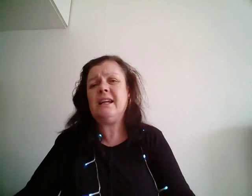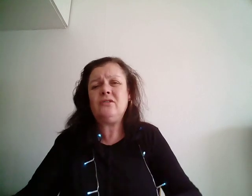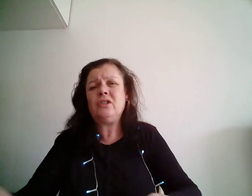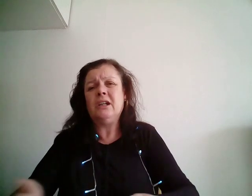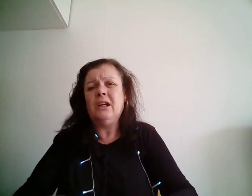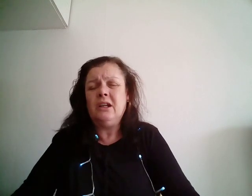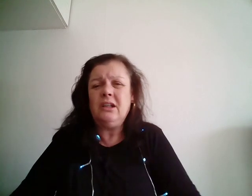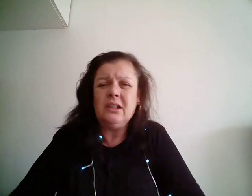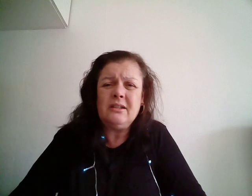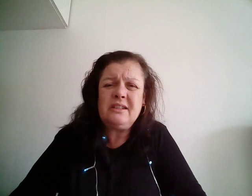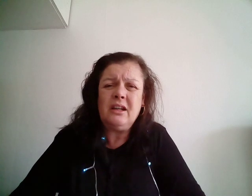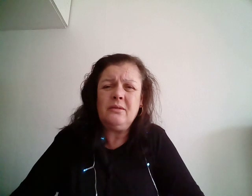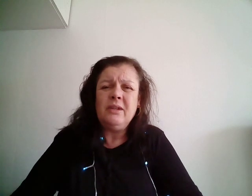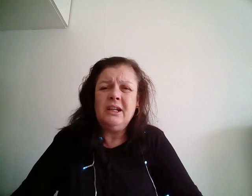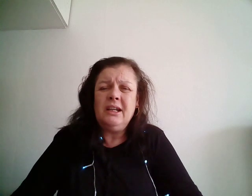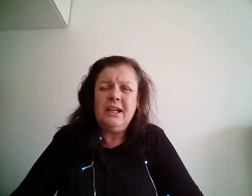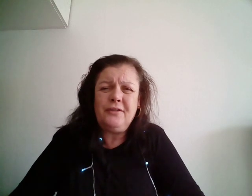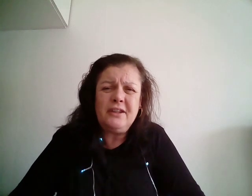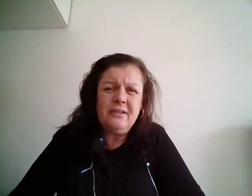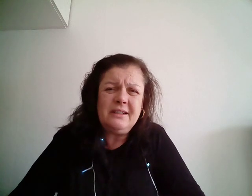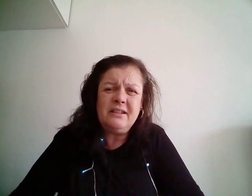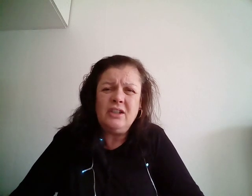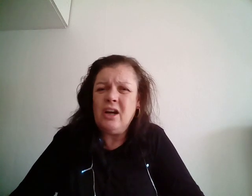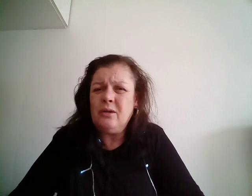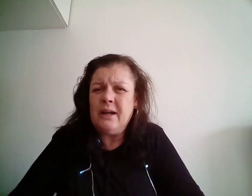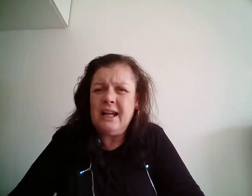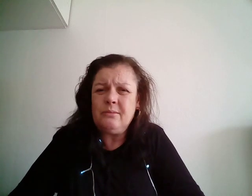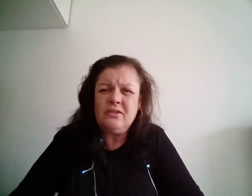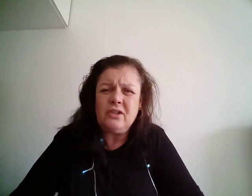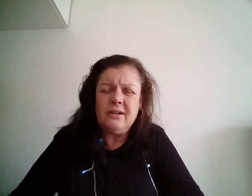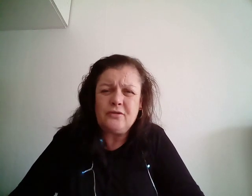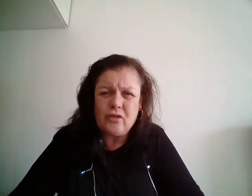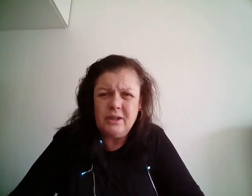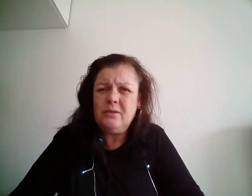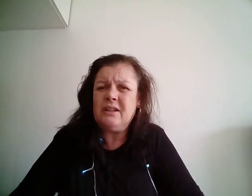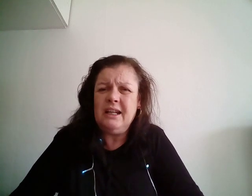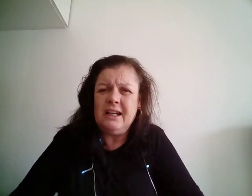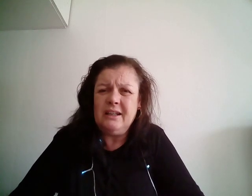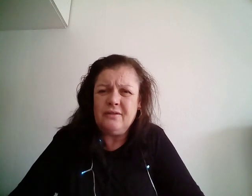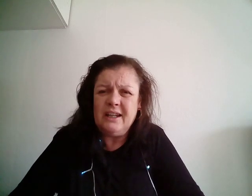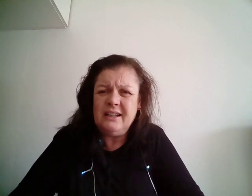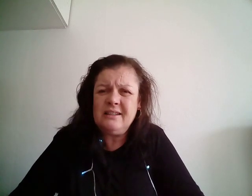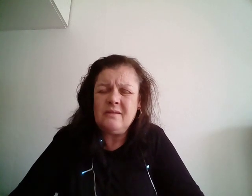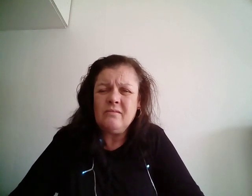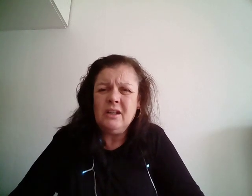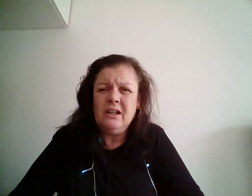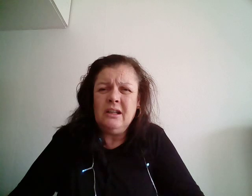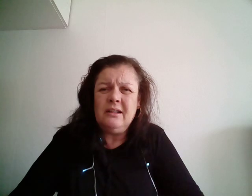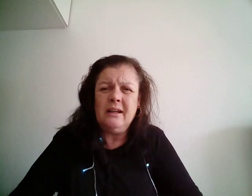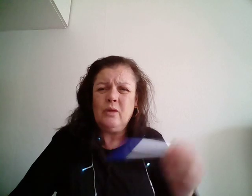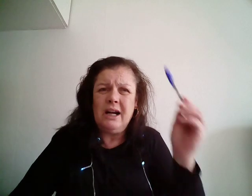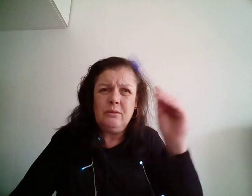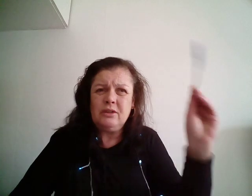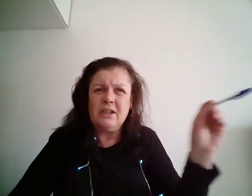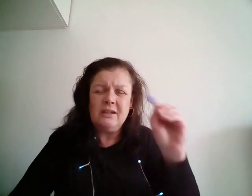strange, you know. So if there is no element of truth in any of this, then why would those